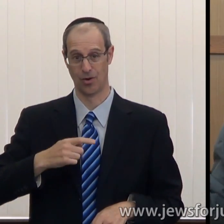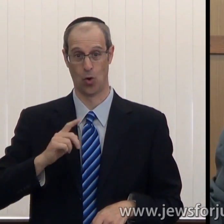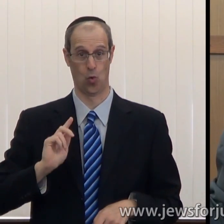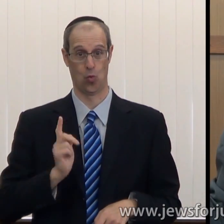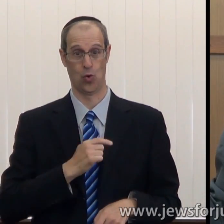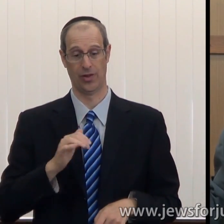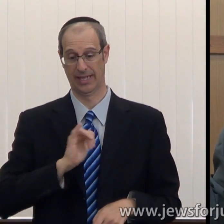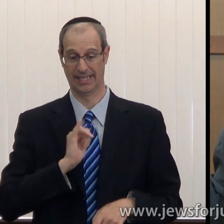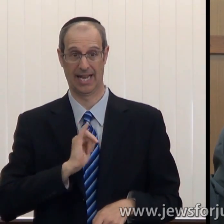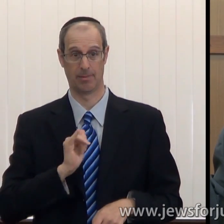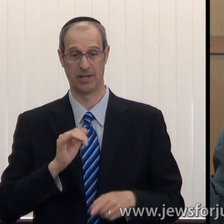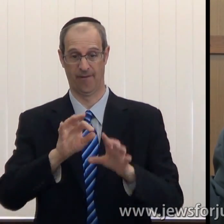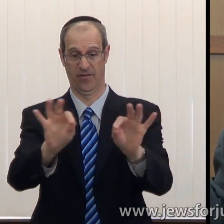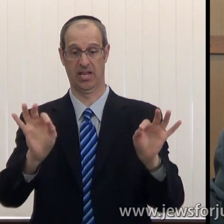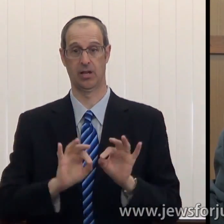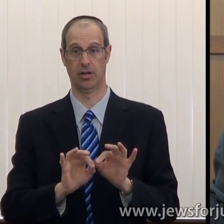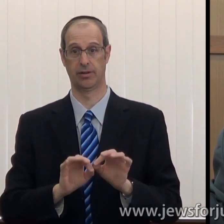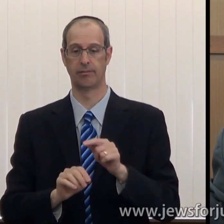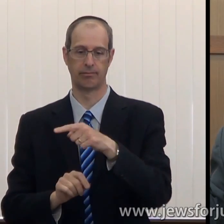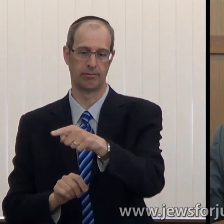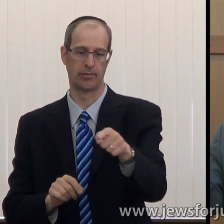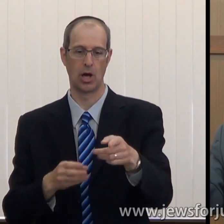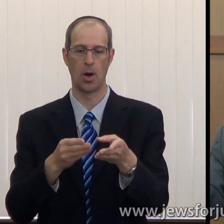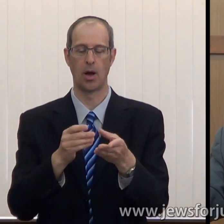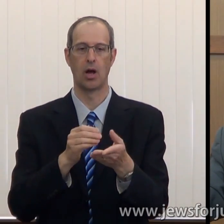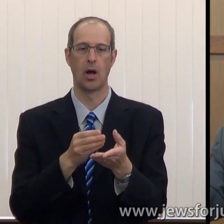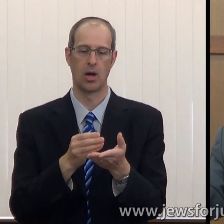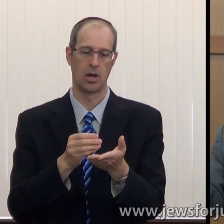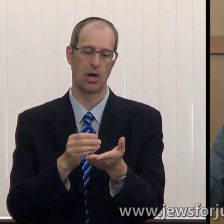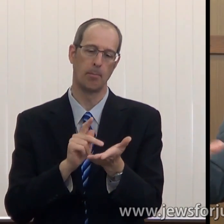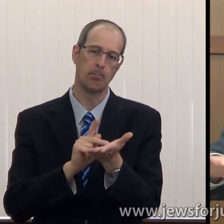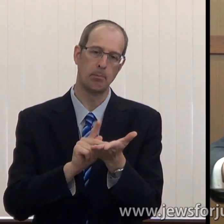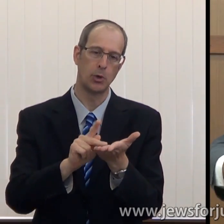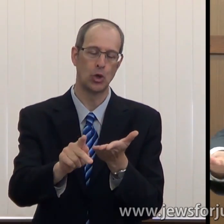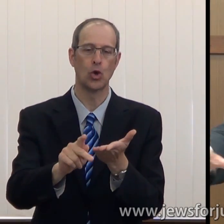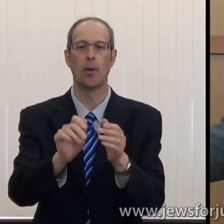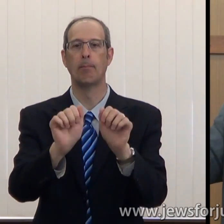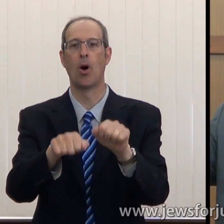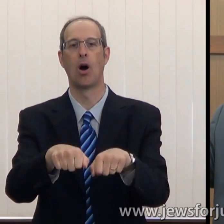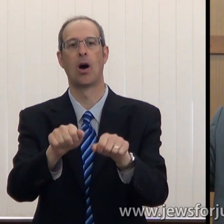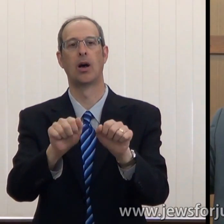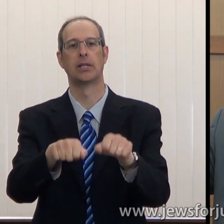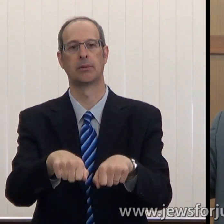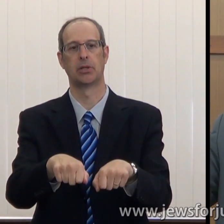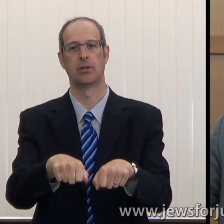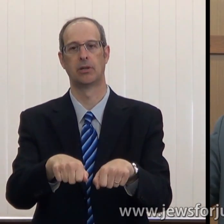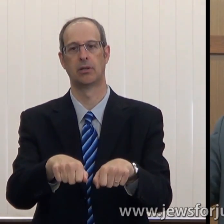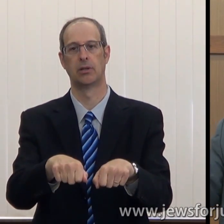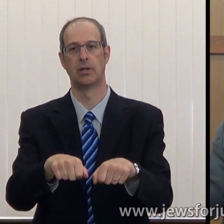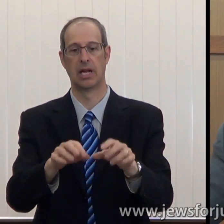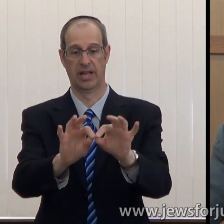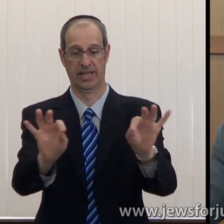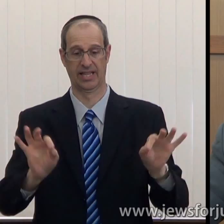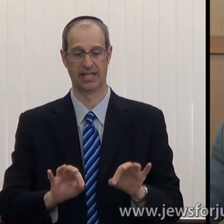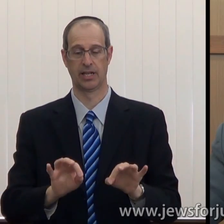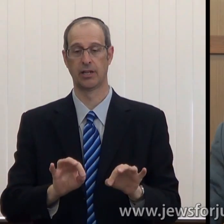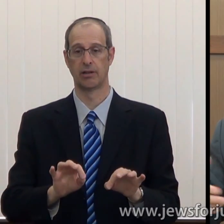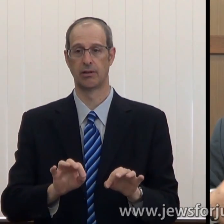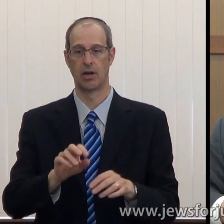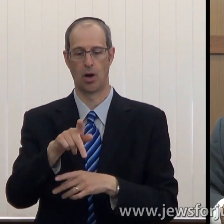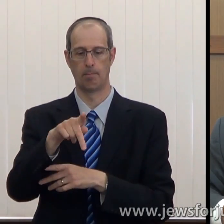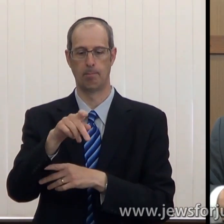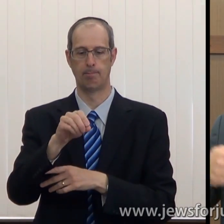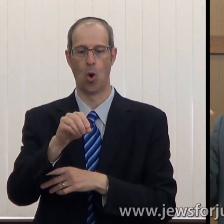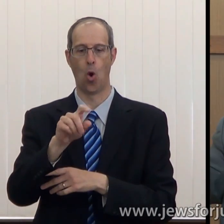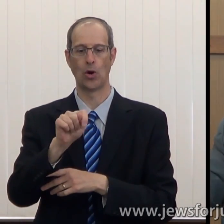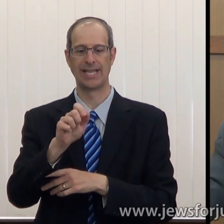is a field? It's pure potential. A piece of land is pure potential. And